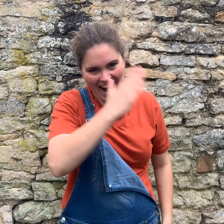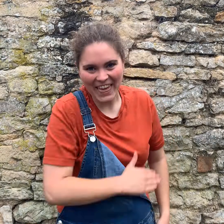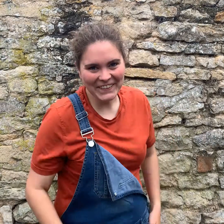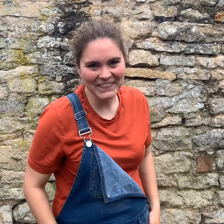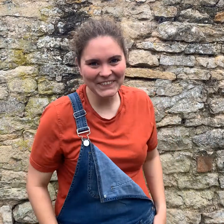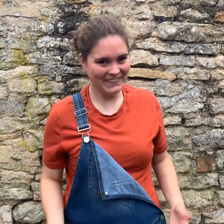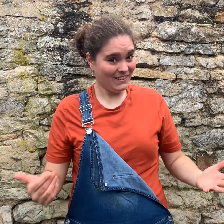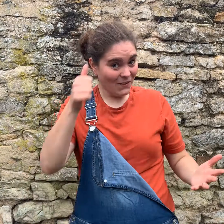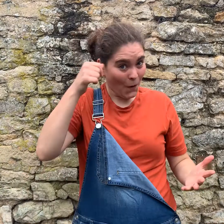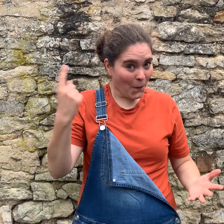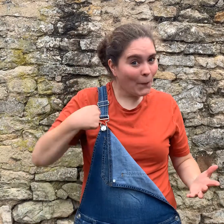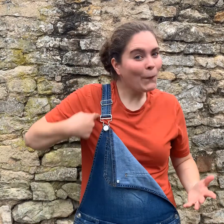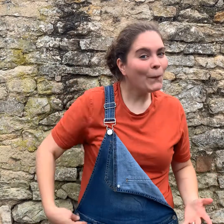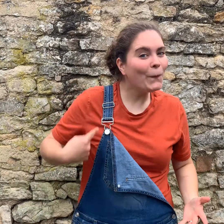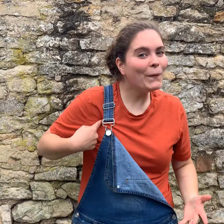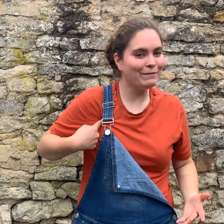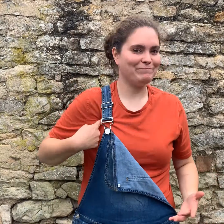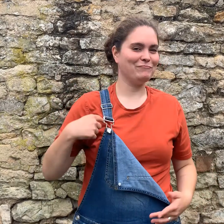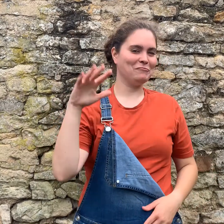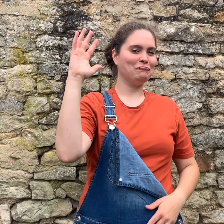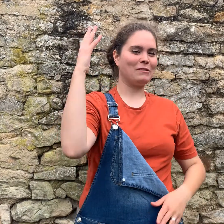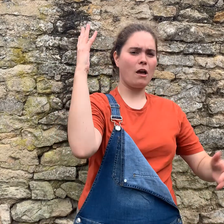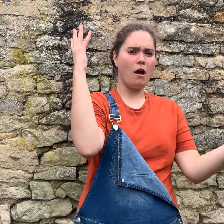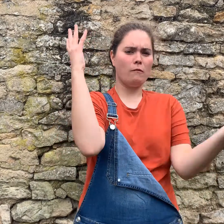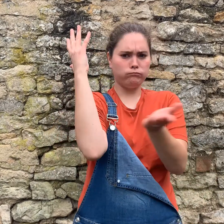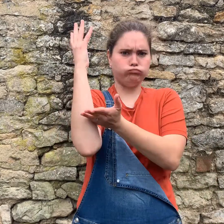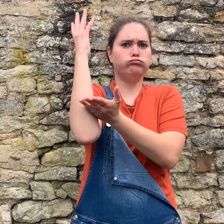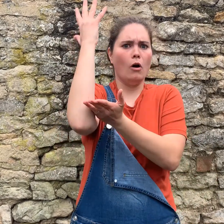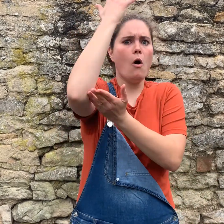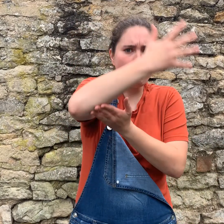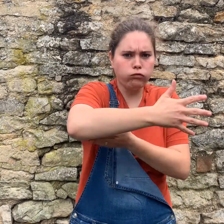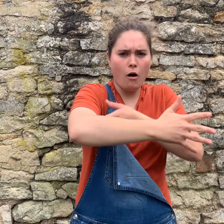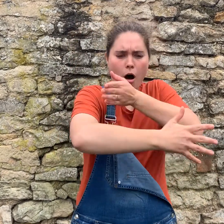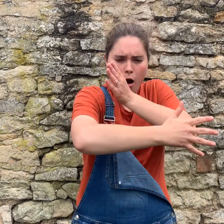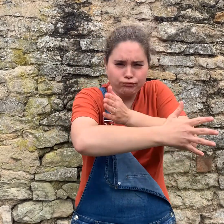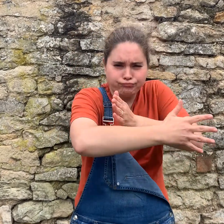Hello. Do you know who I am? I'm the Woodcutter.